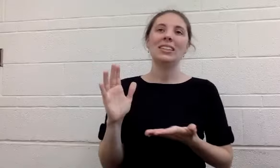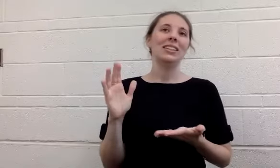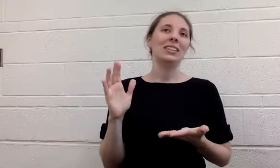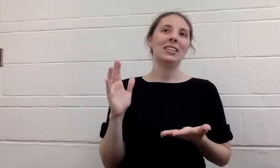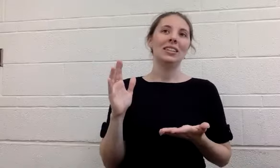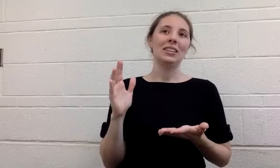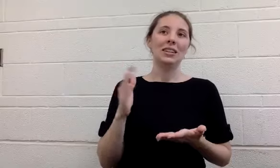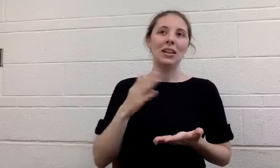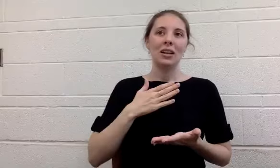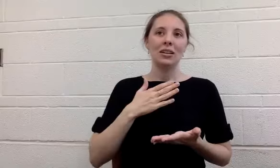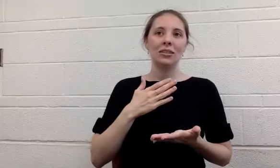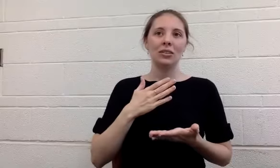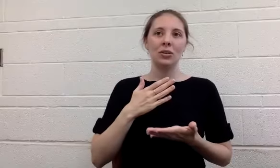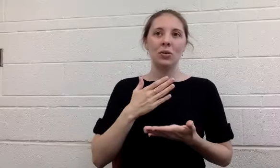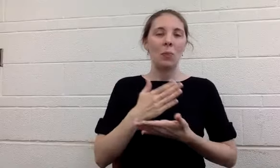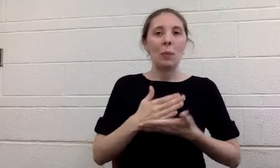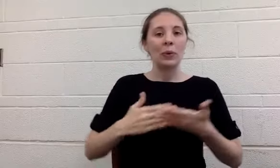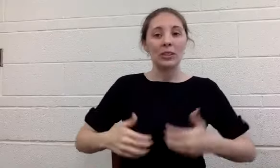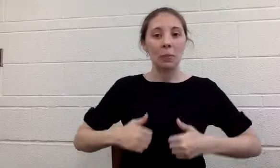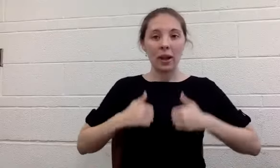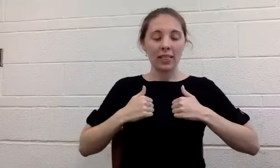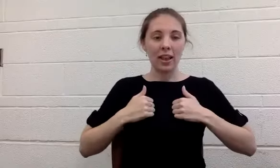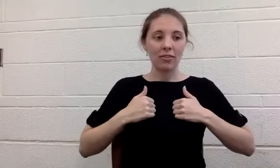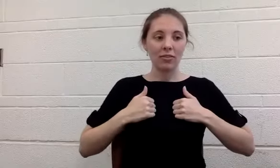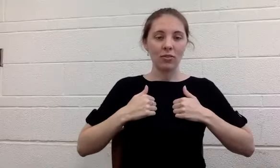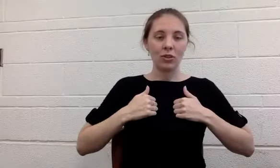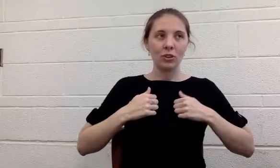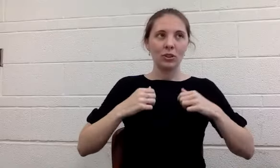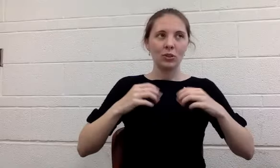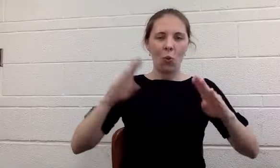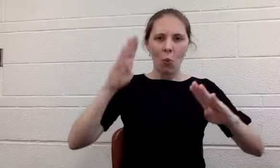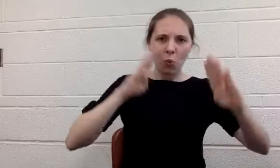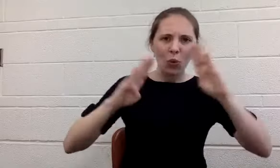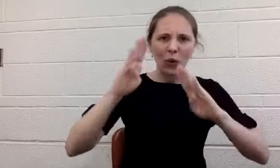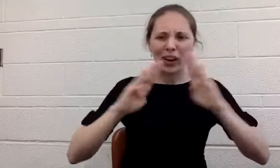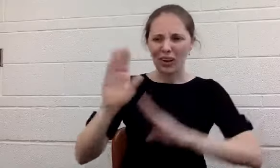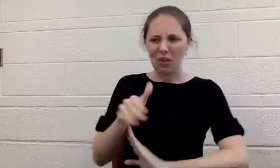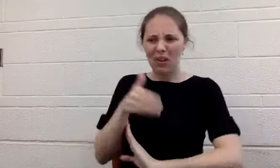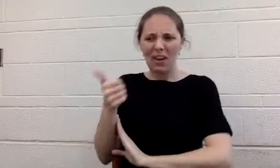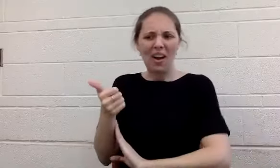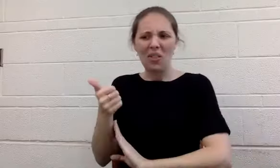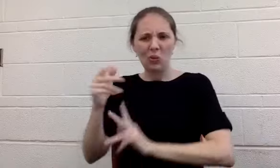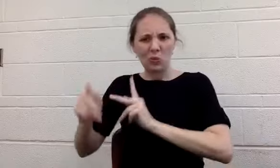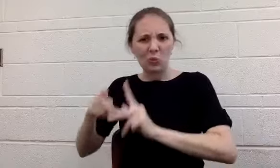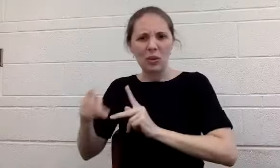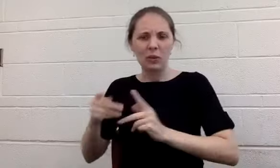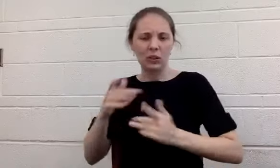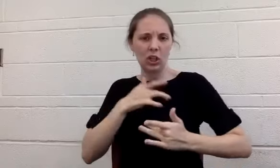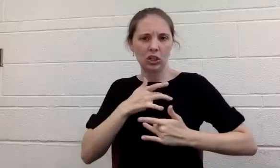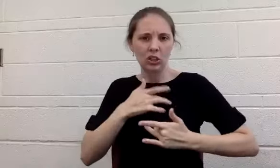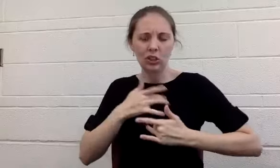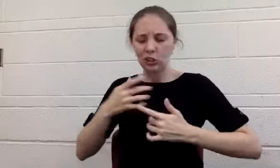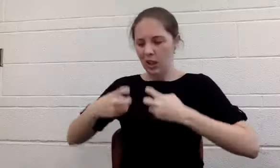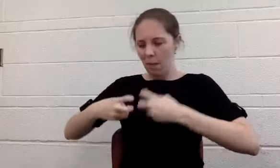need to make. And most importantly of all, that we stay in the moment. And right now, everything is perfectly okay. It is